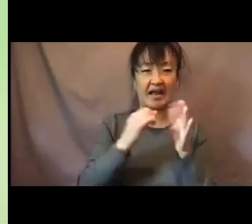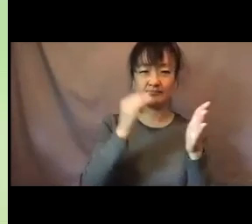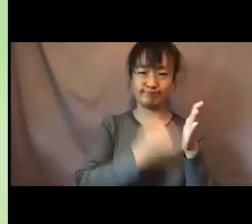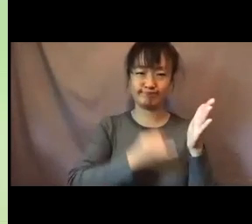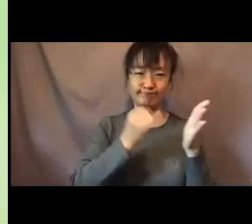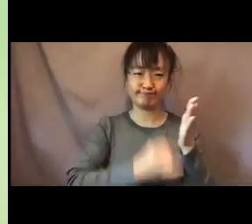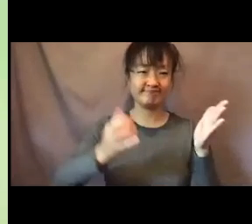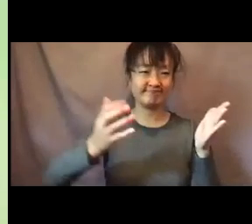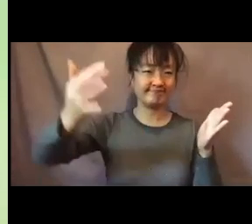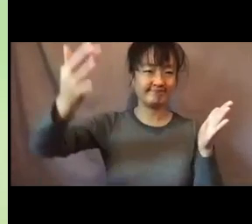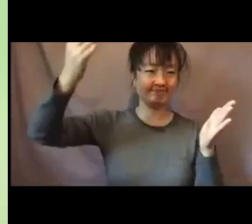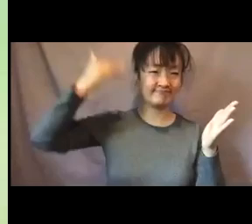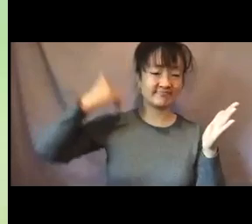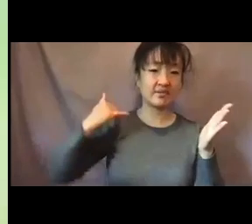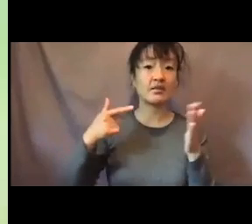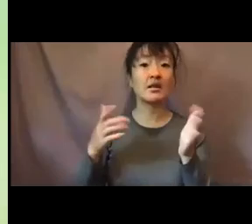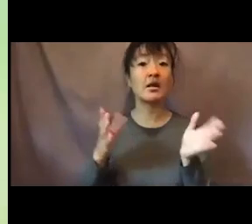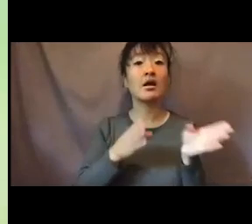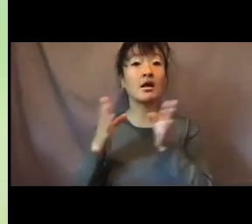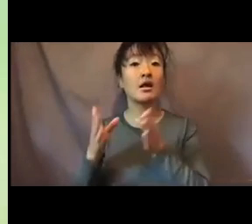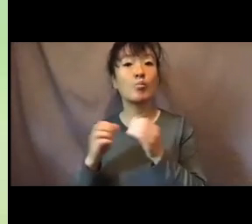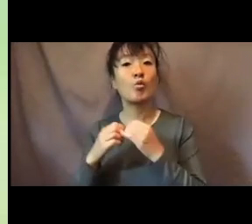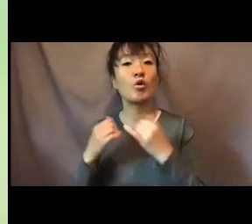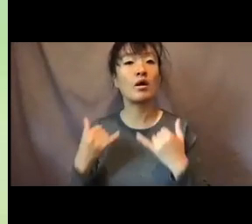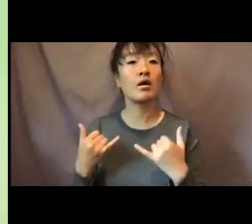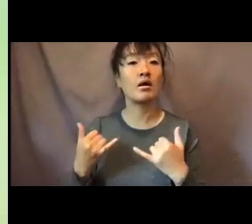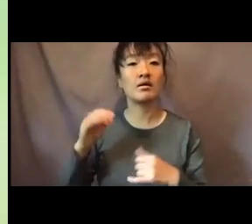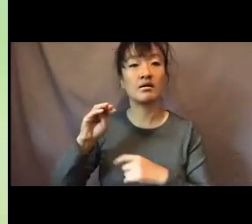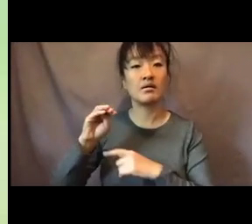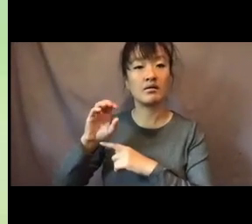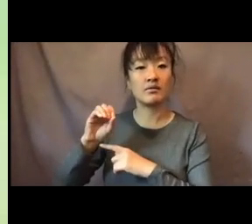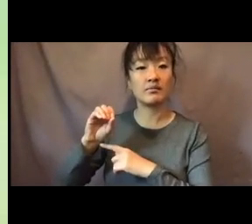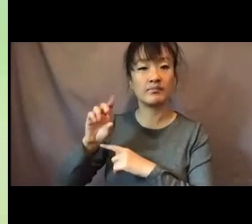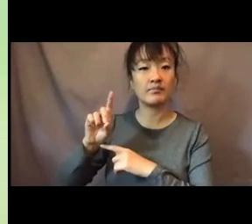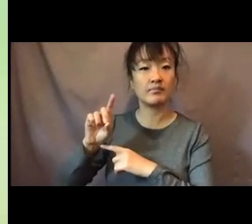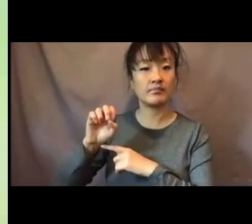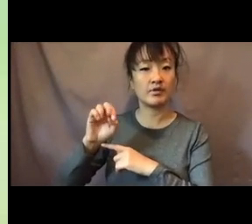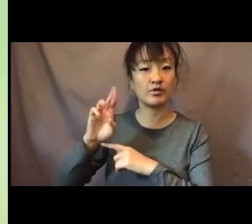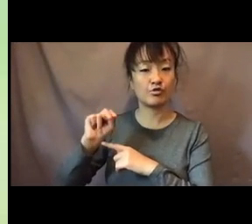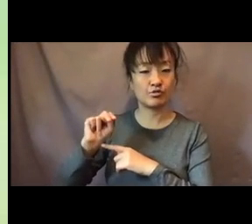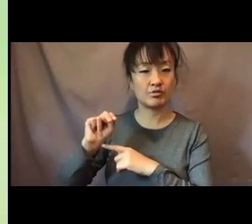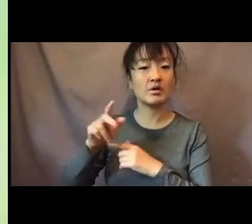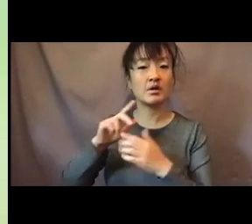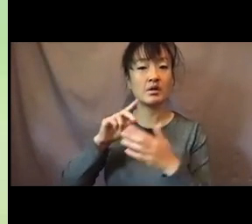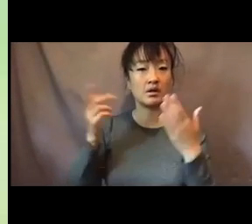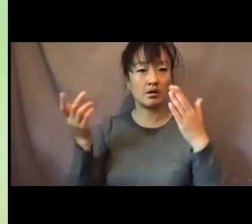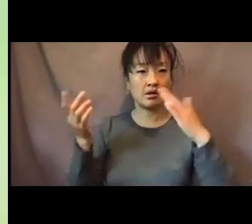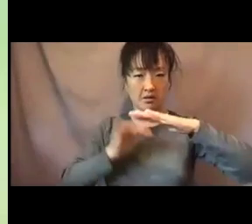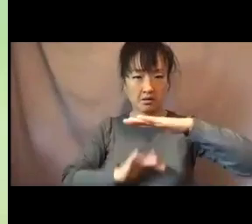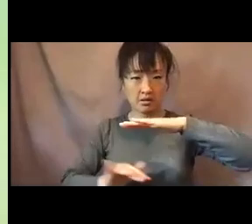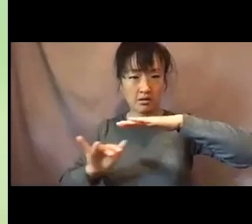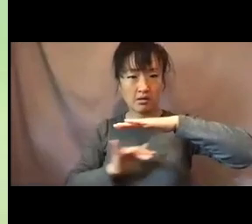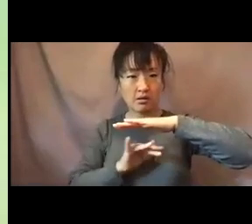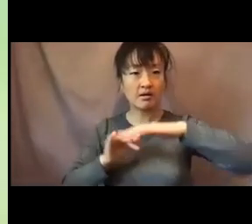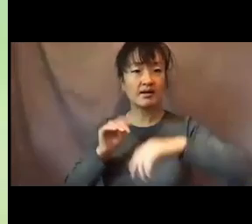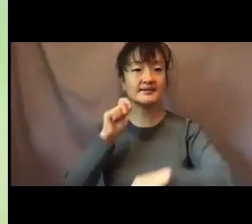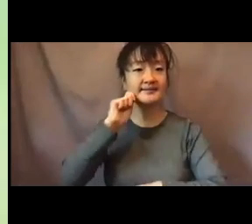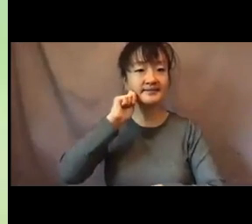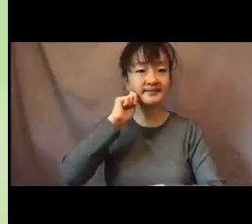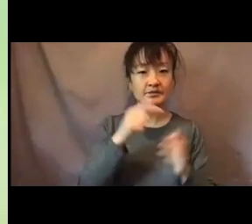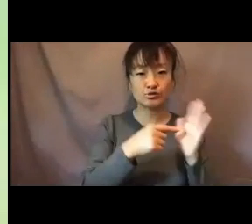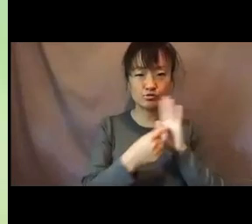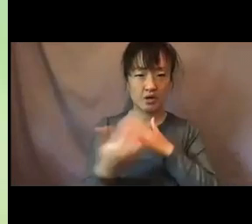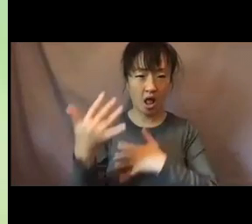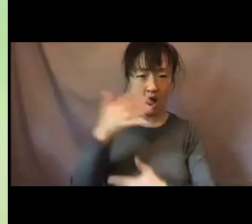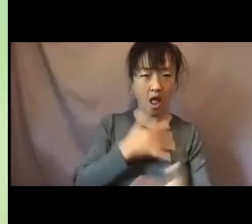more modern mapping that shows us the underneath the skin view of where and how the channels run and associate within